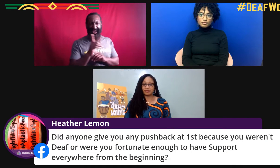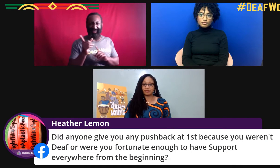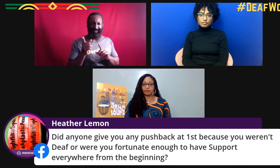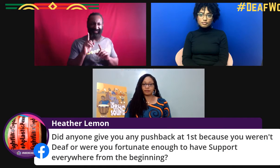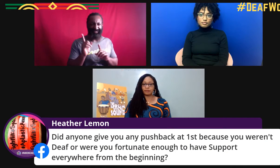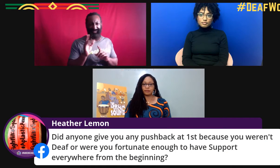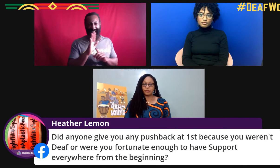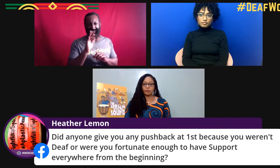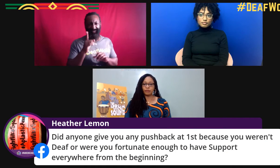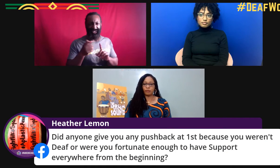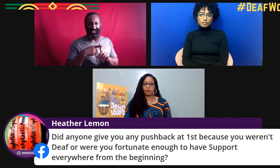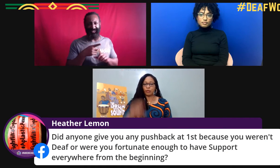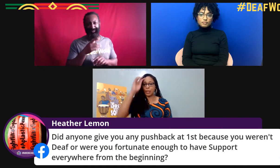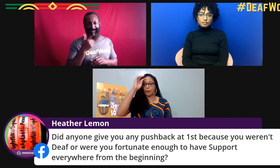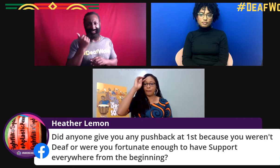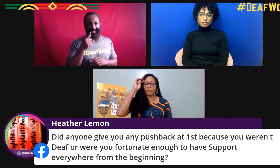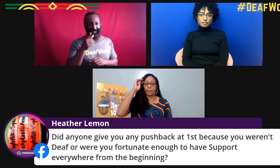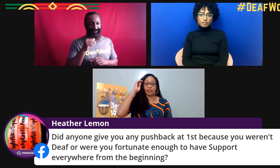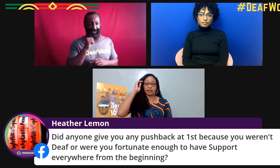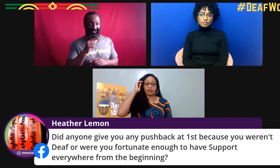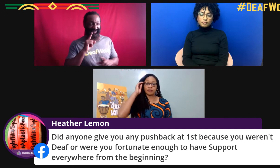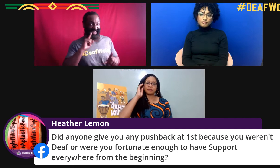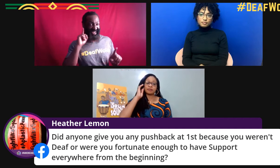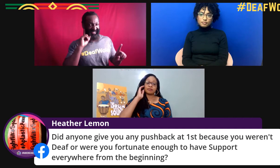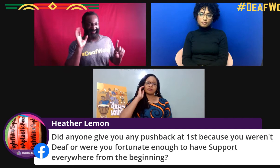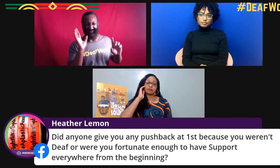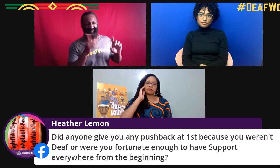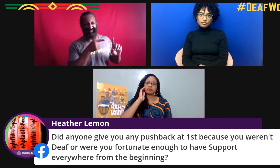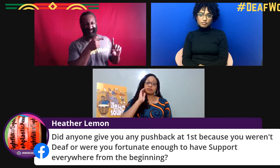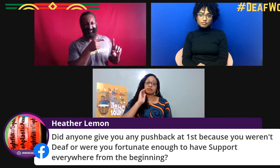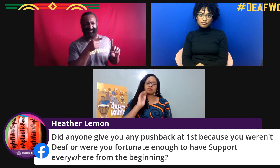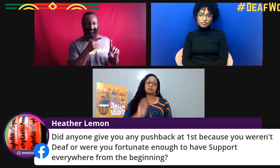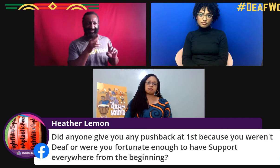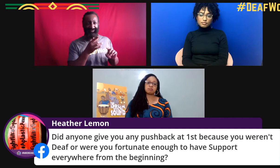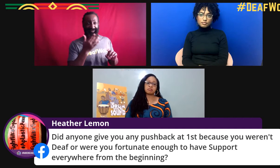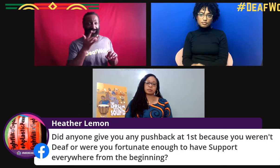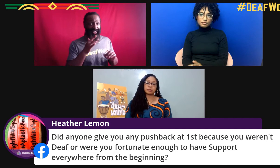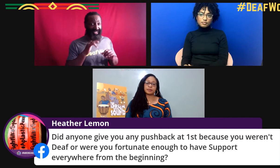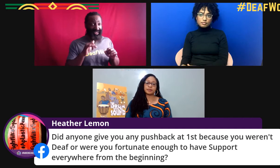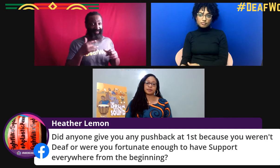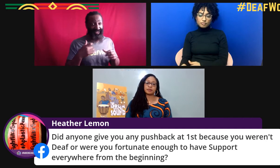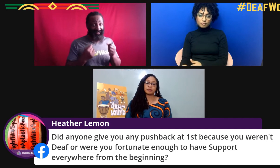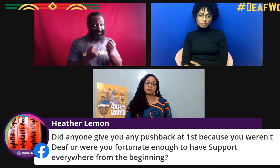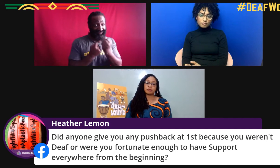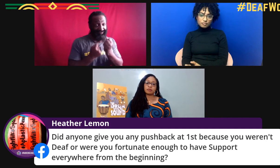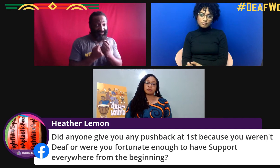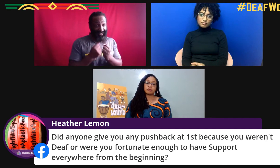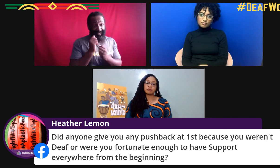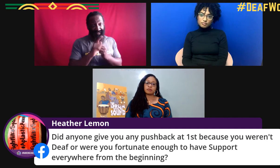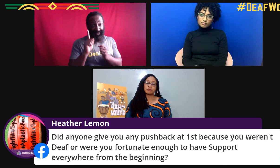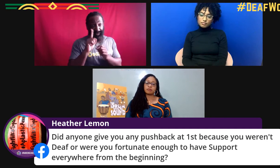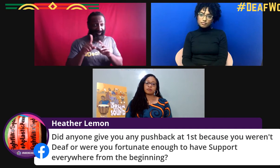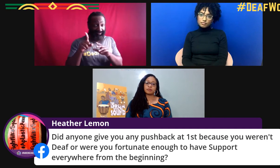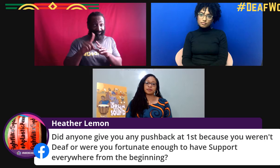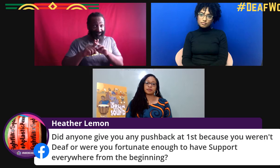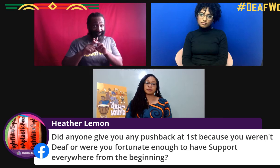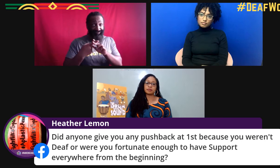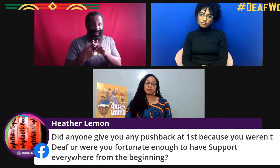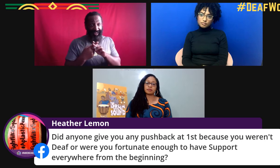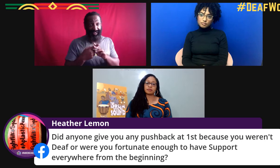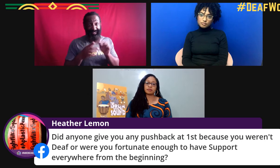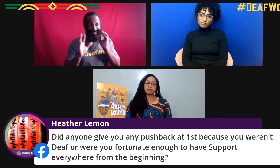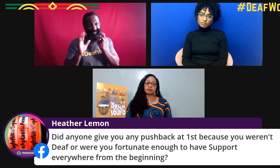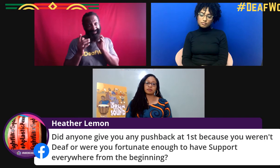Question: did anyone give you any pushback at first because you weren't deaf, or where you weren't fortunate enough to